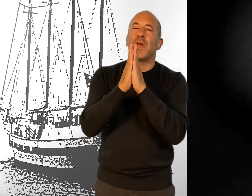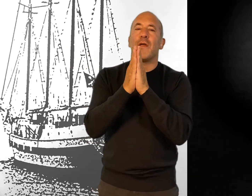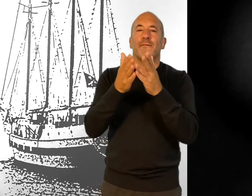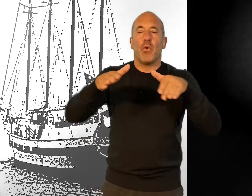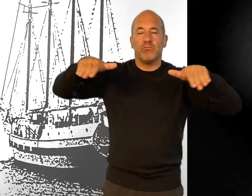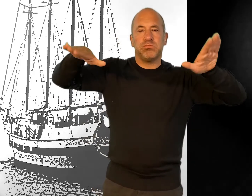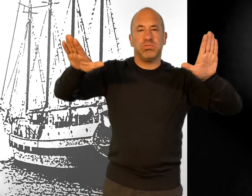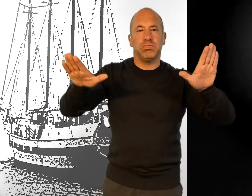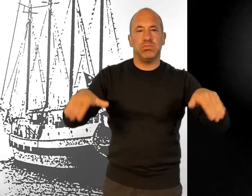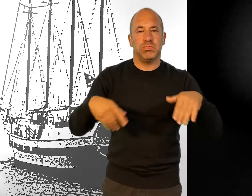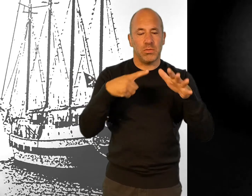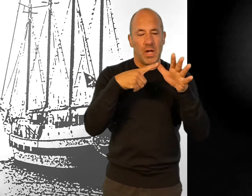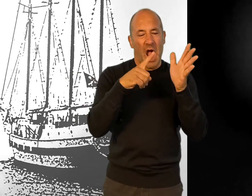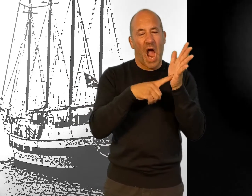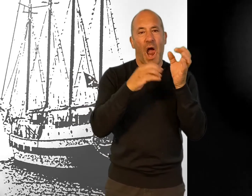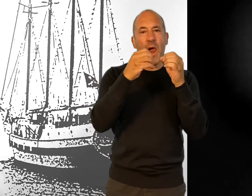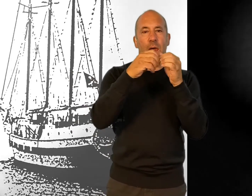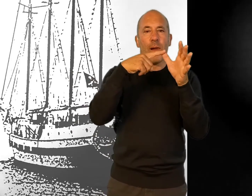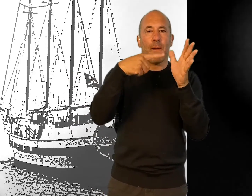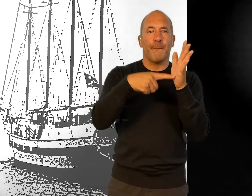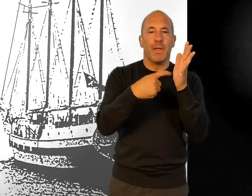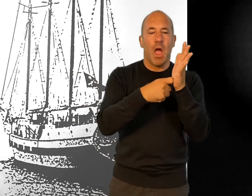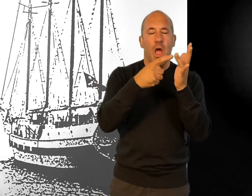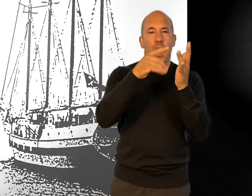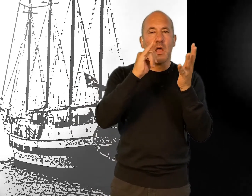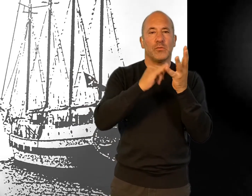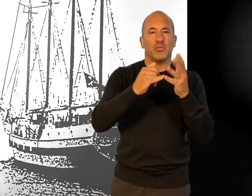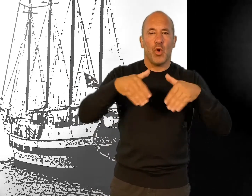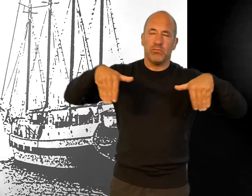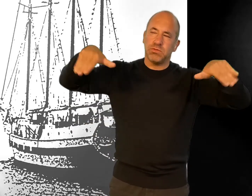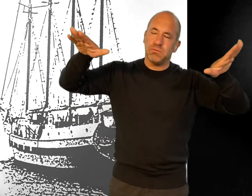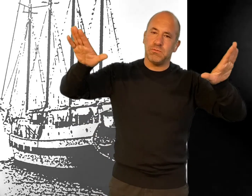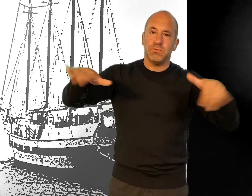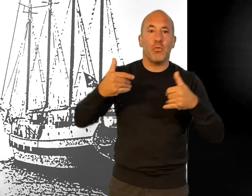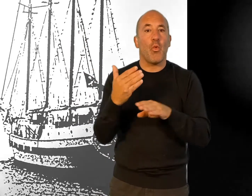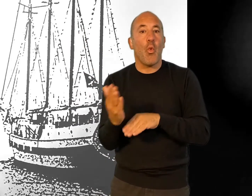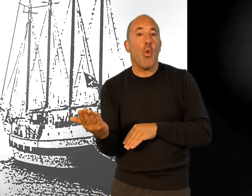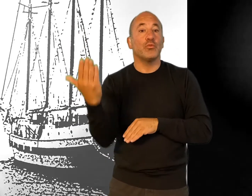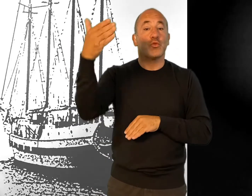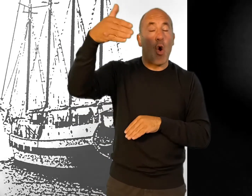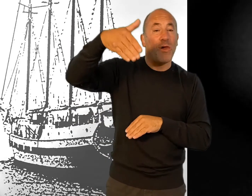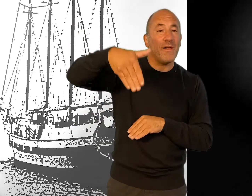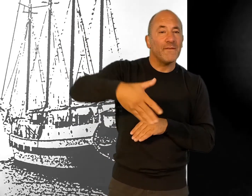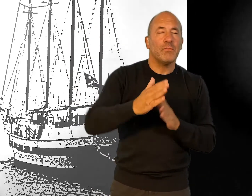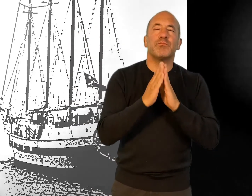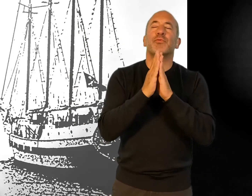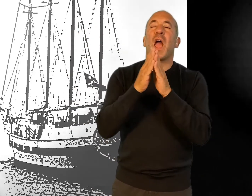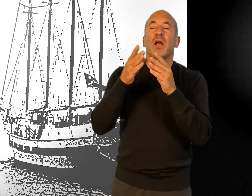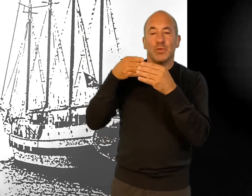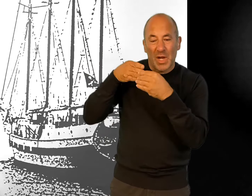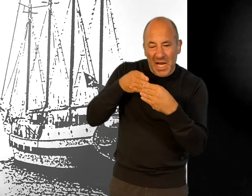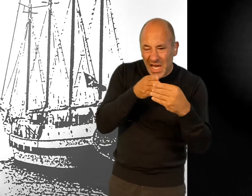Pray for an albatross or dolphin to show the way to land. Never harm them. They carry the spirits of dead sailors.